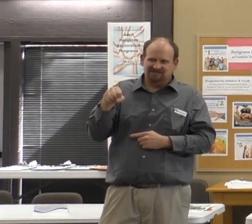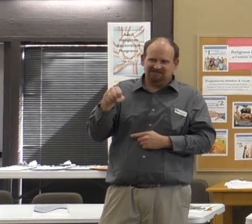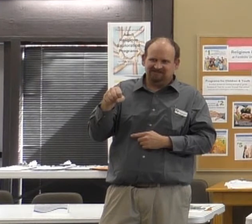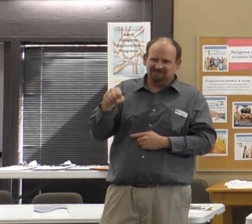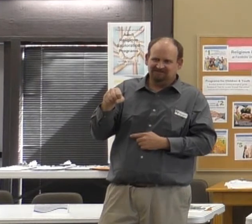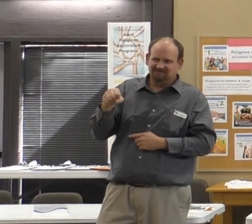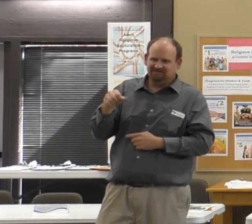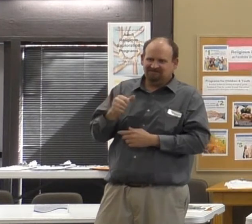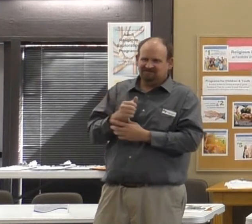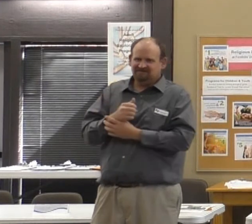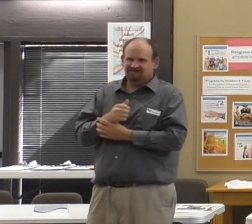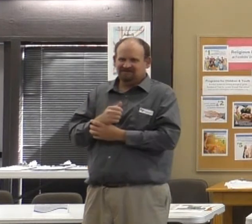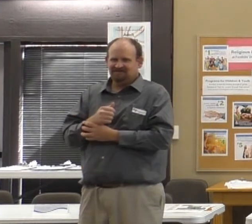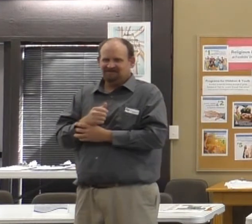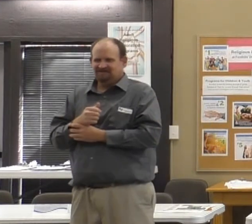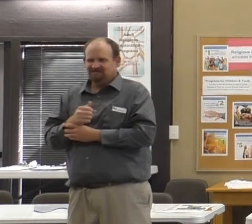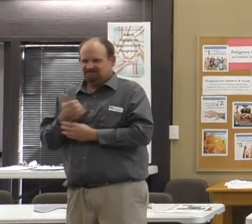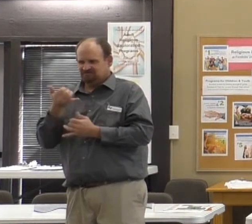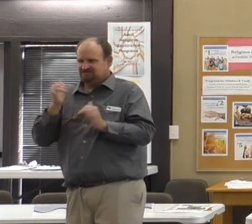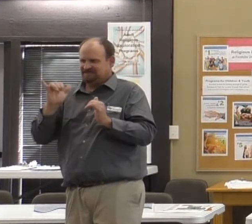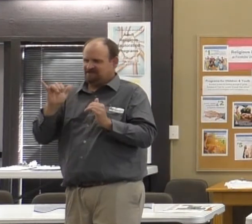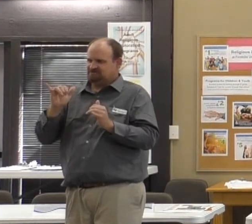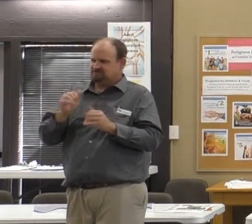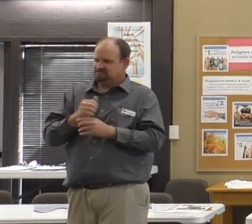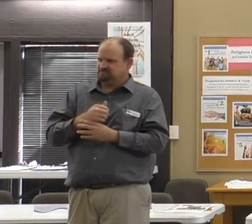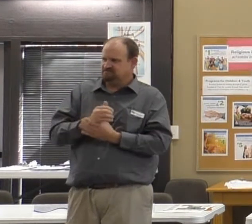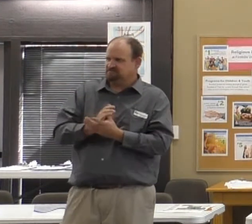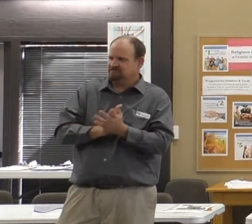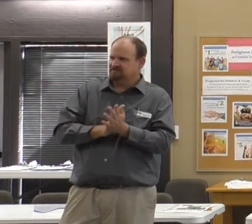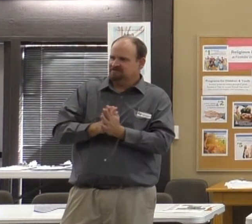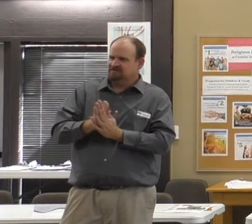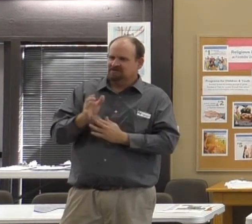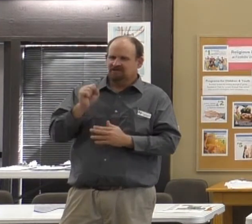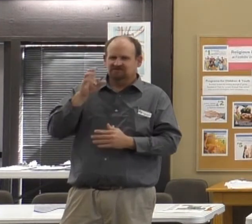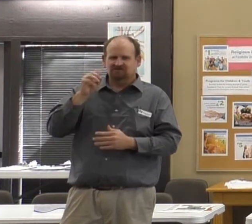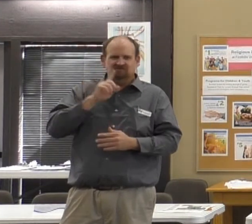And I think that we are part of the hearing community as well.